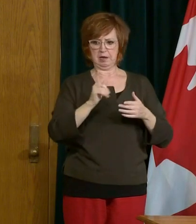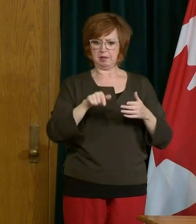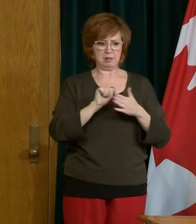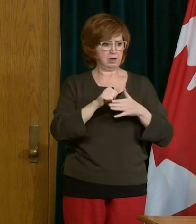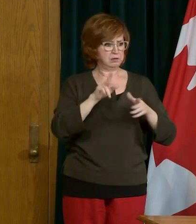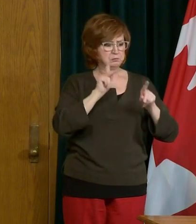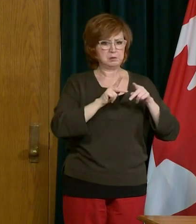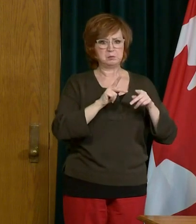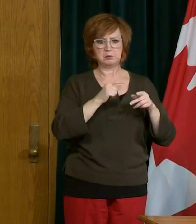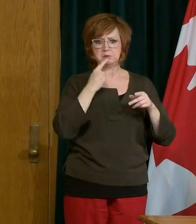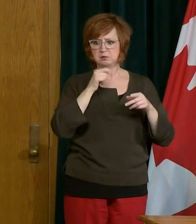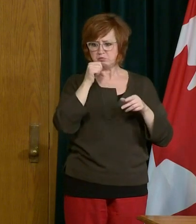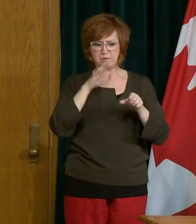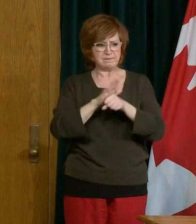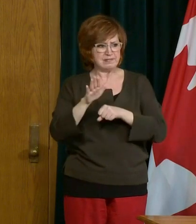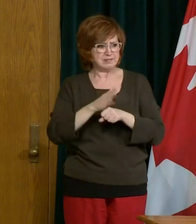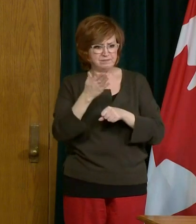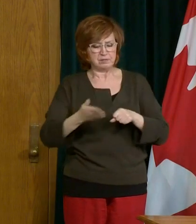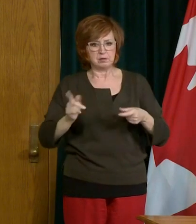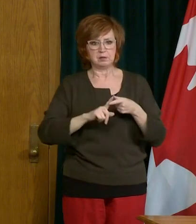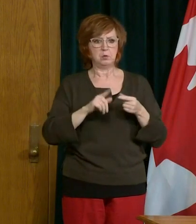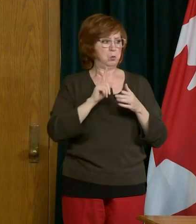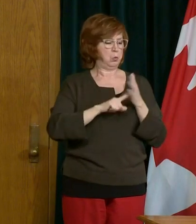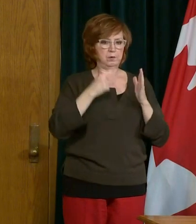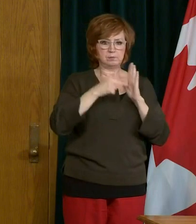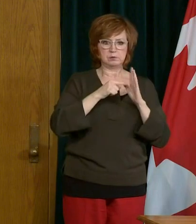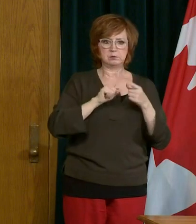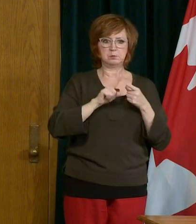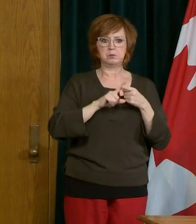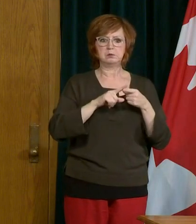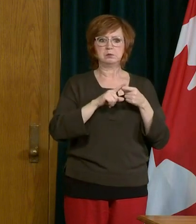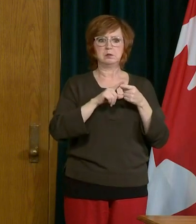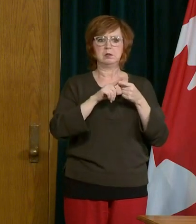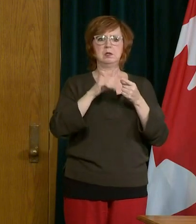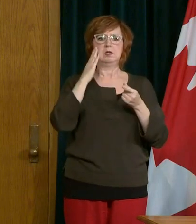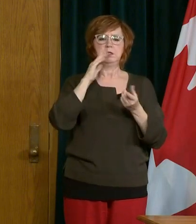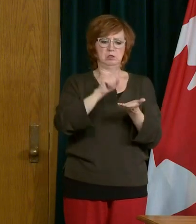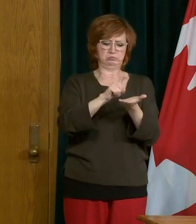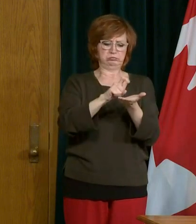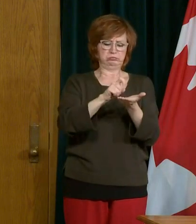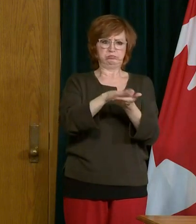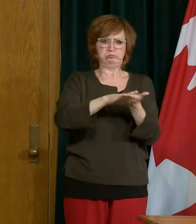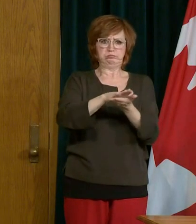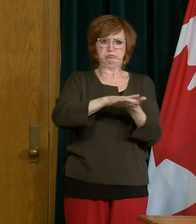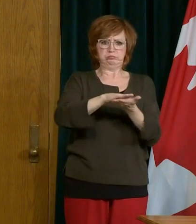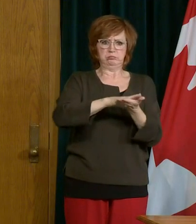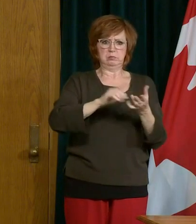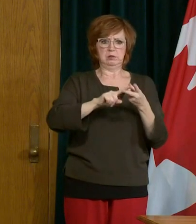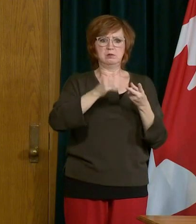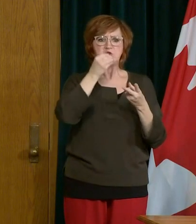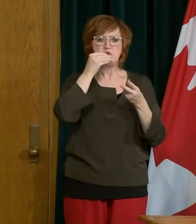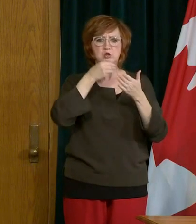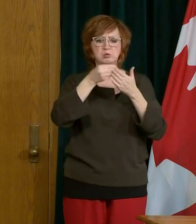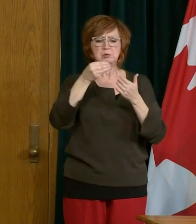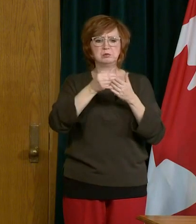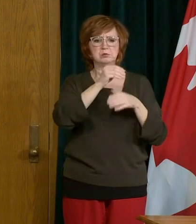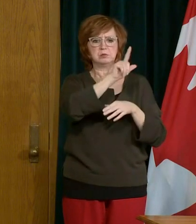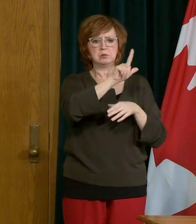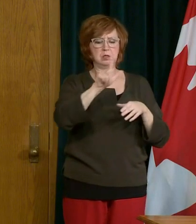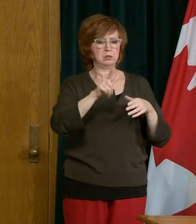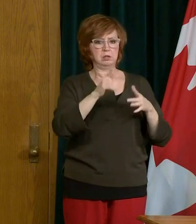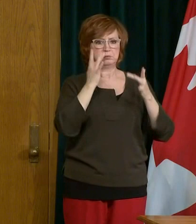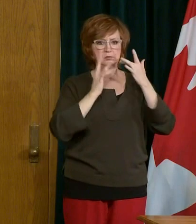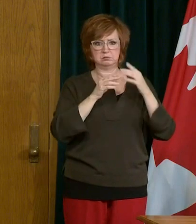that some hand sanitizer, there was a grocery store that was closed in the Loche, and there's been concerns voiced about how that's going to